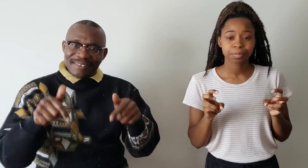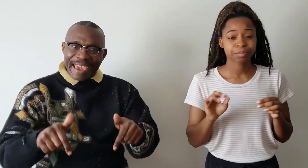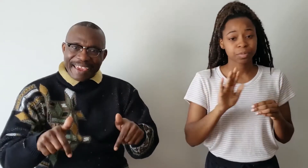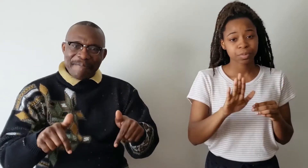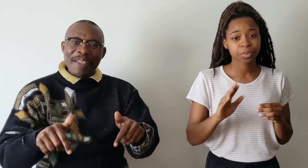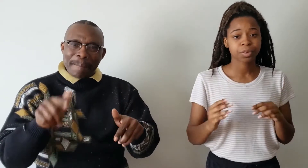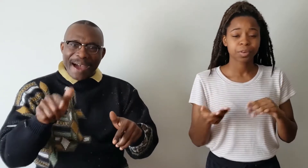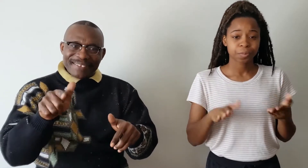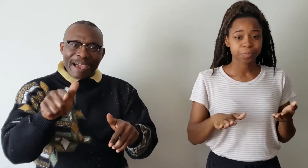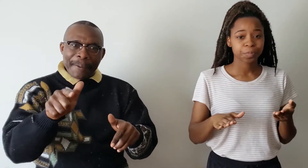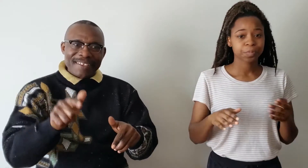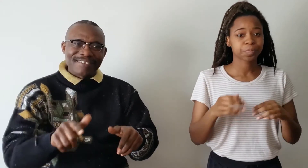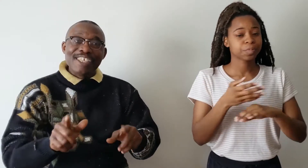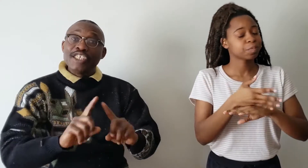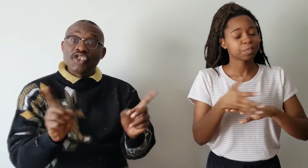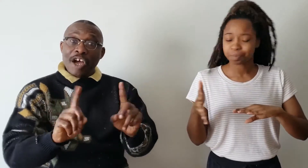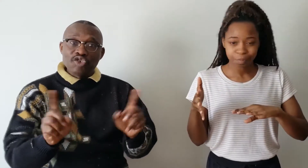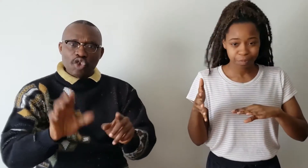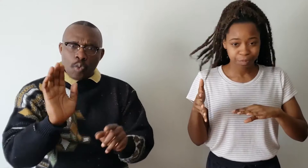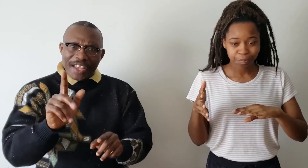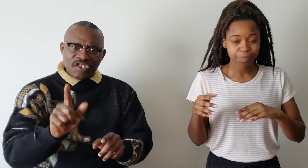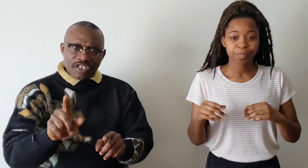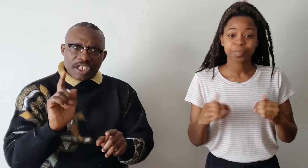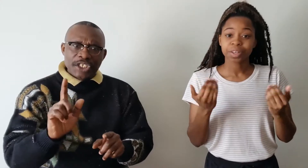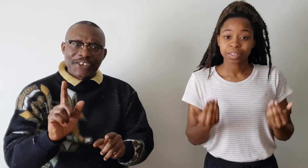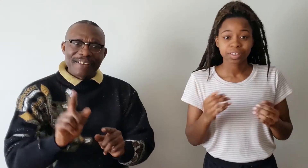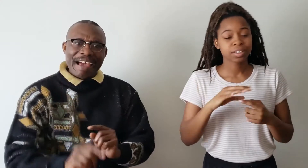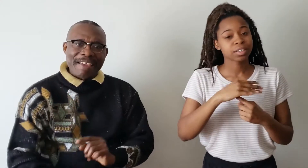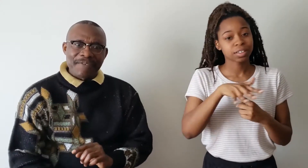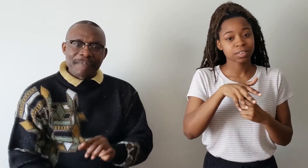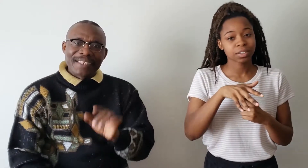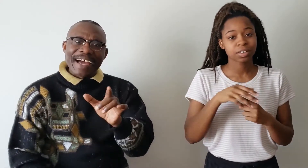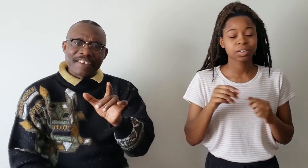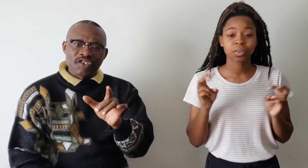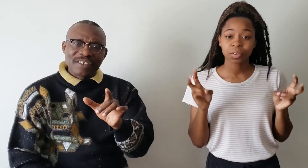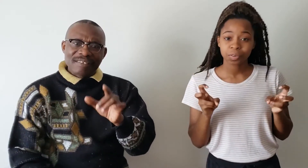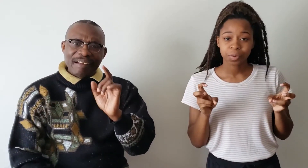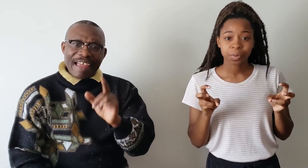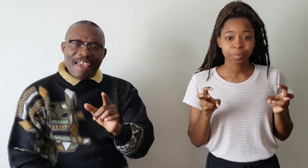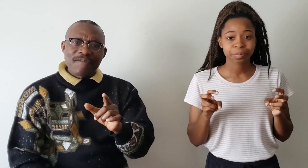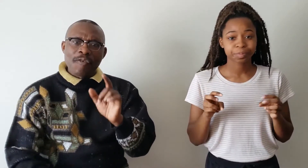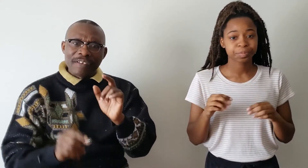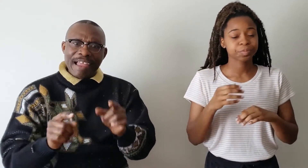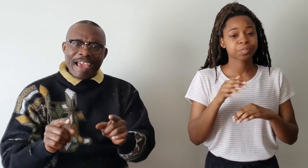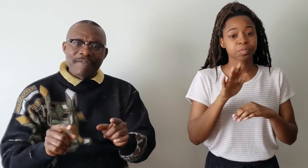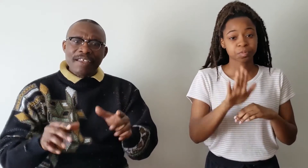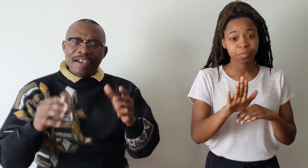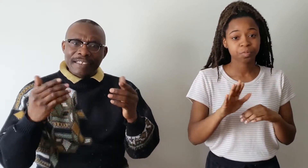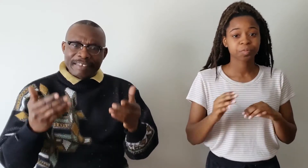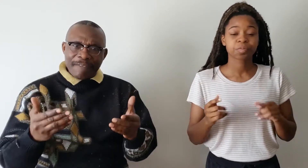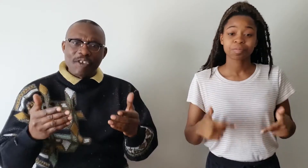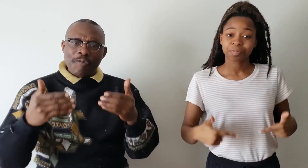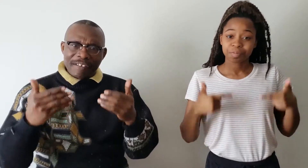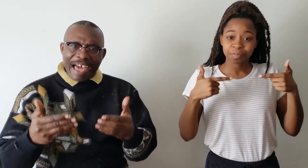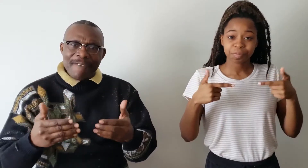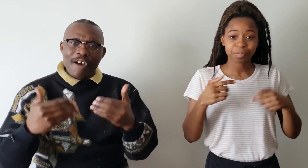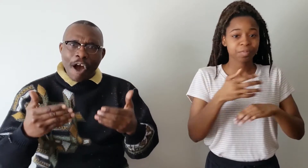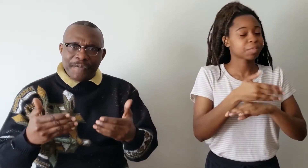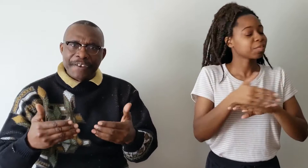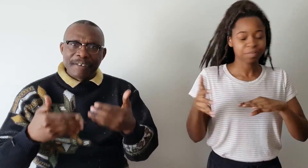Today, my topic is don't waste your life. That is the life of life, the gift of life offered